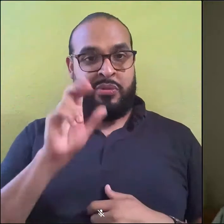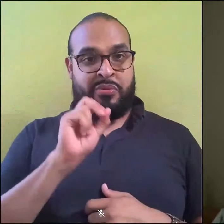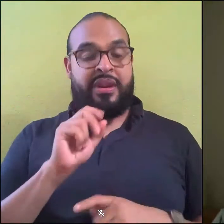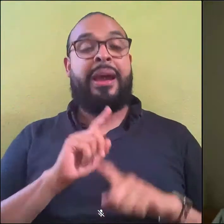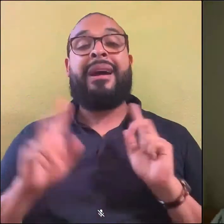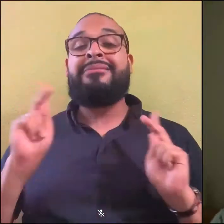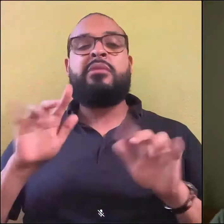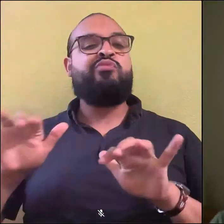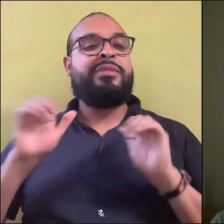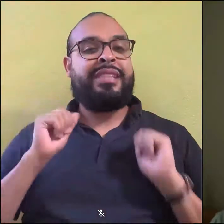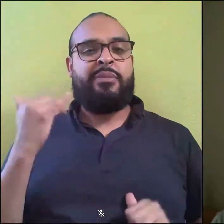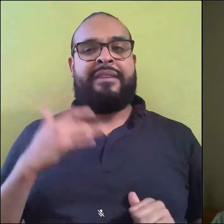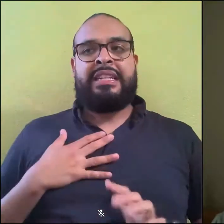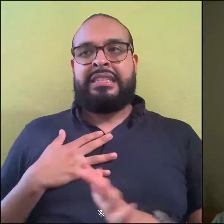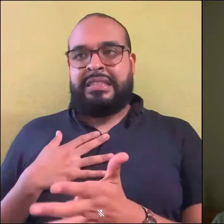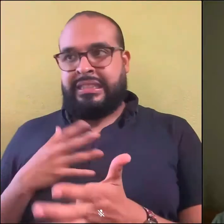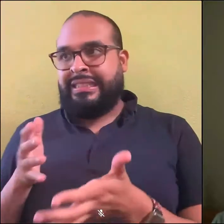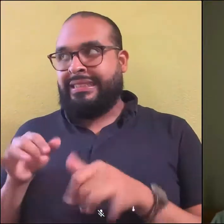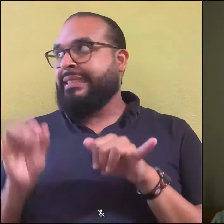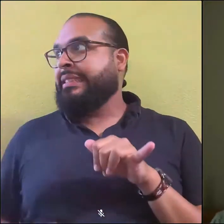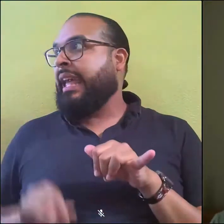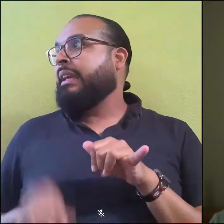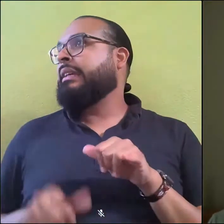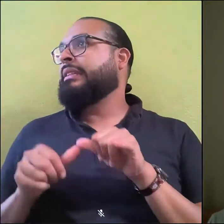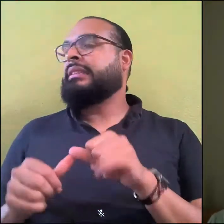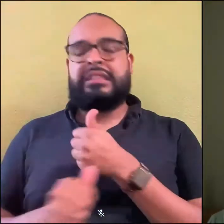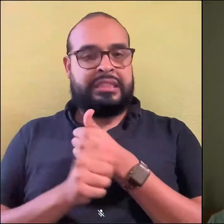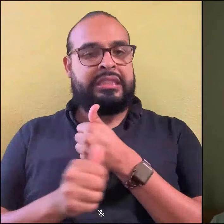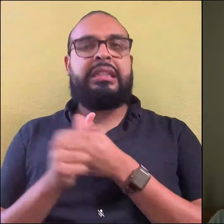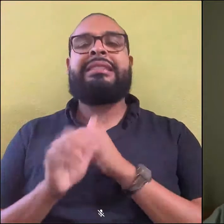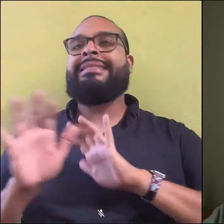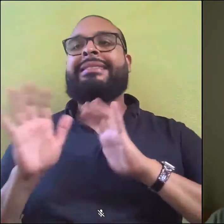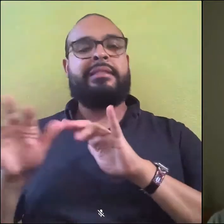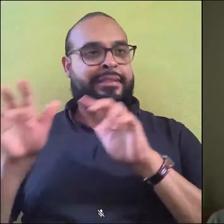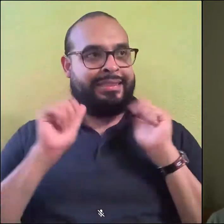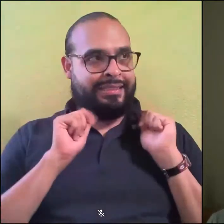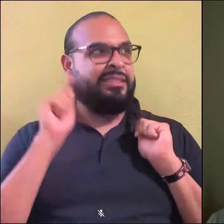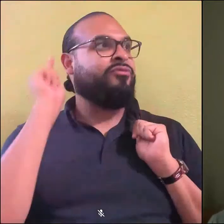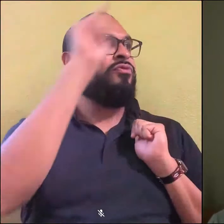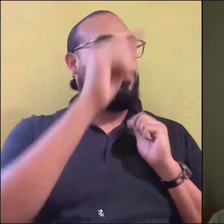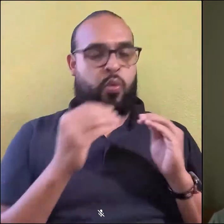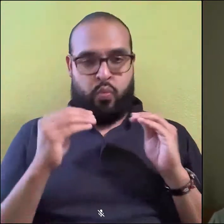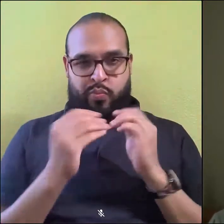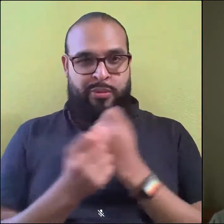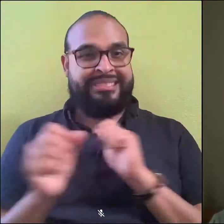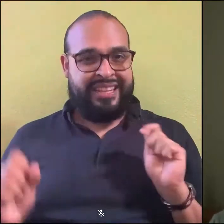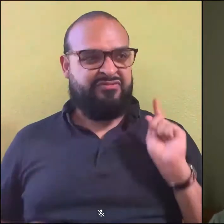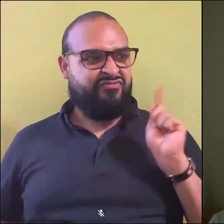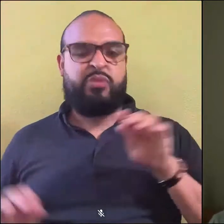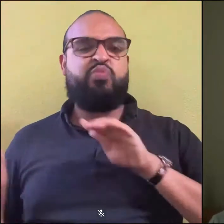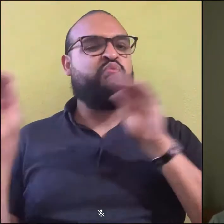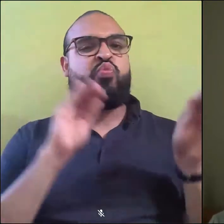for them to do that than to stay where they were. And this isn't an abstract notion. This isn't something that I just watch on TV